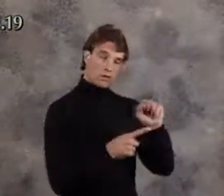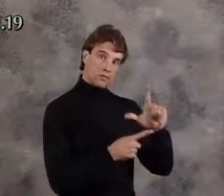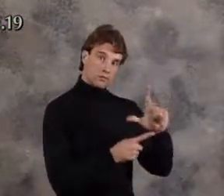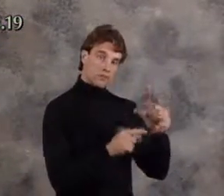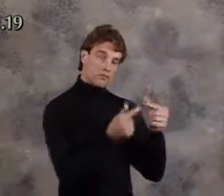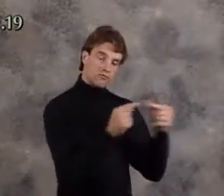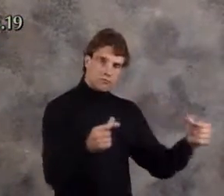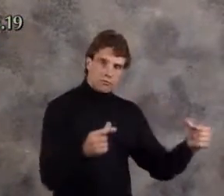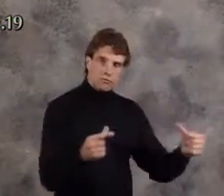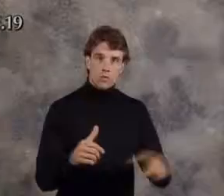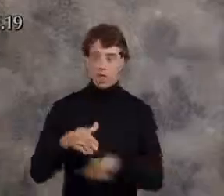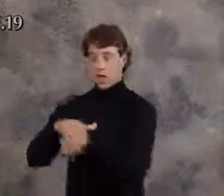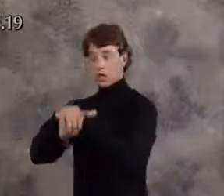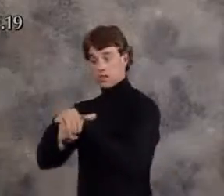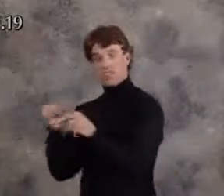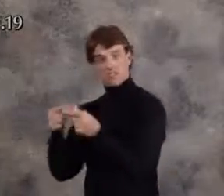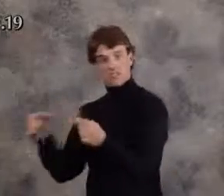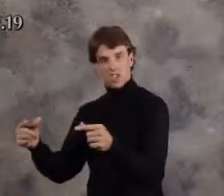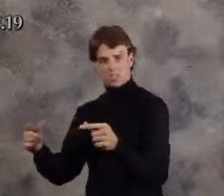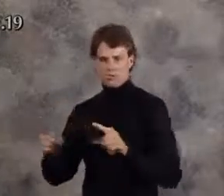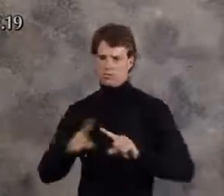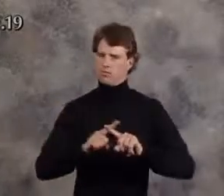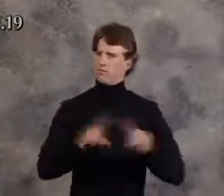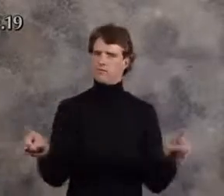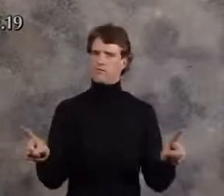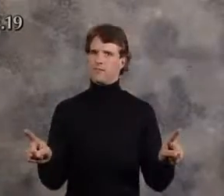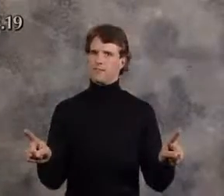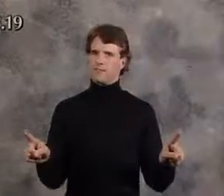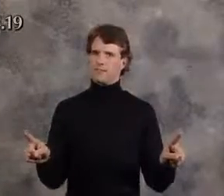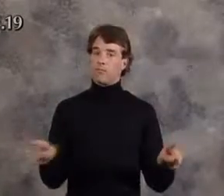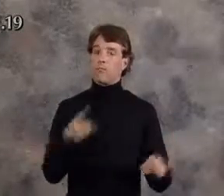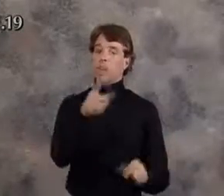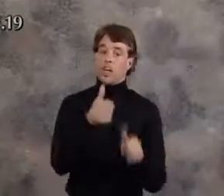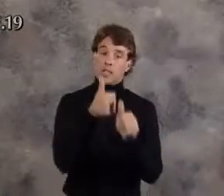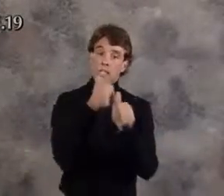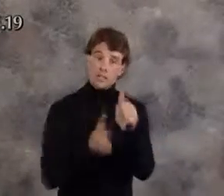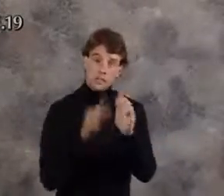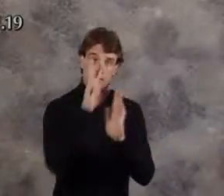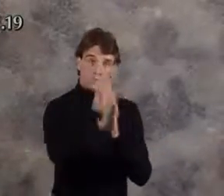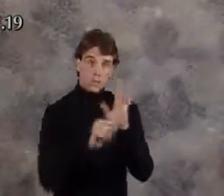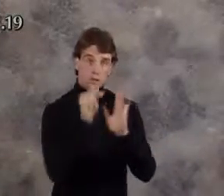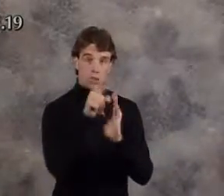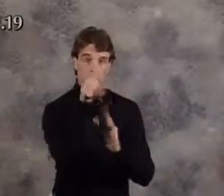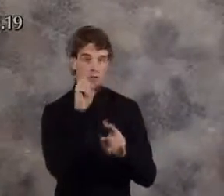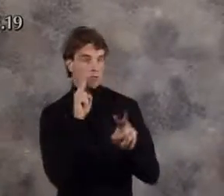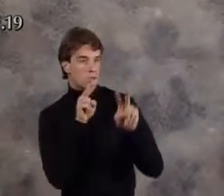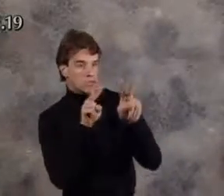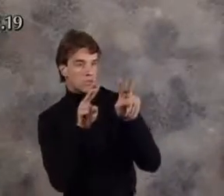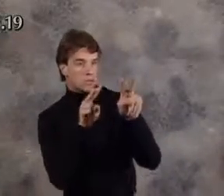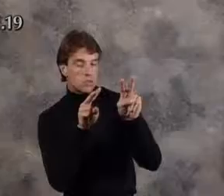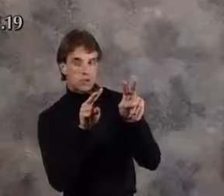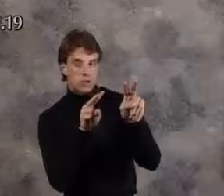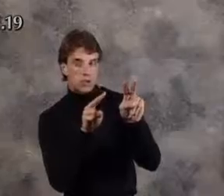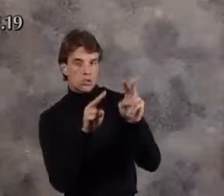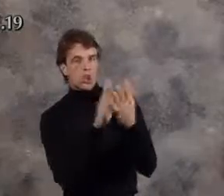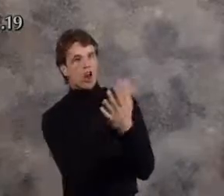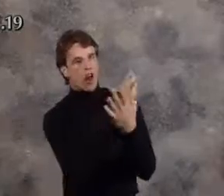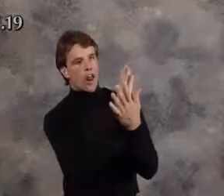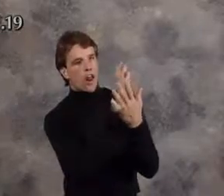You've already noticed that ASL grammar and English grammar are different. There will be a section in